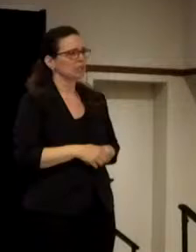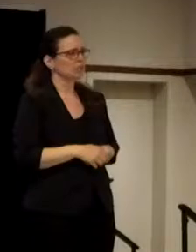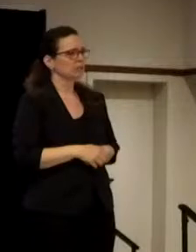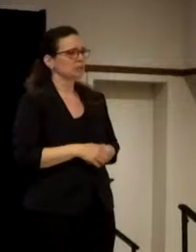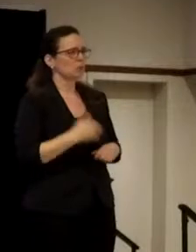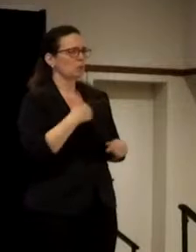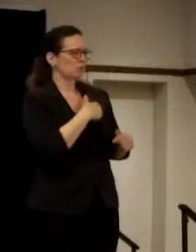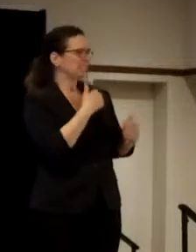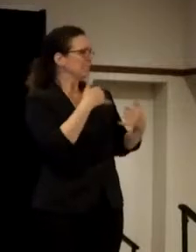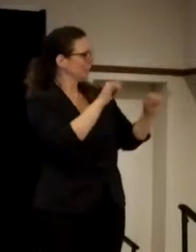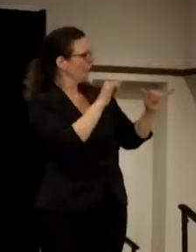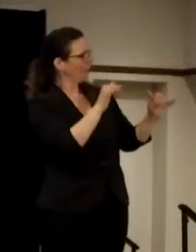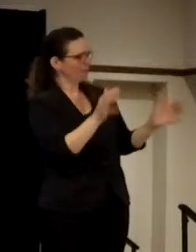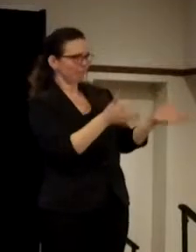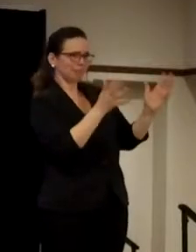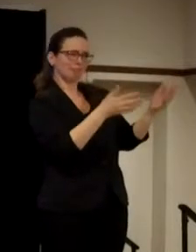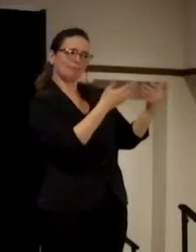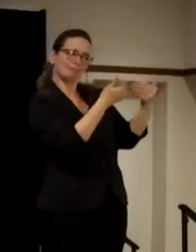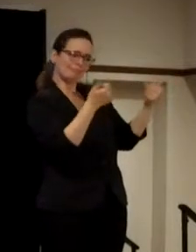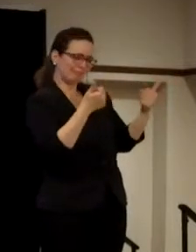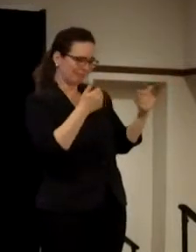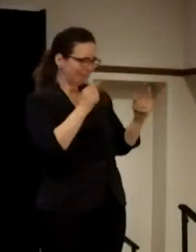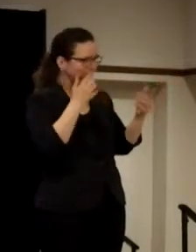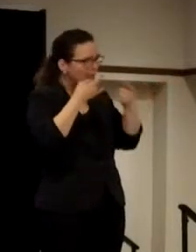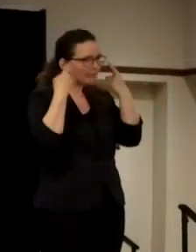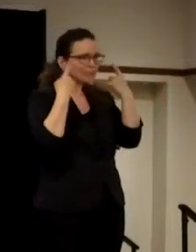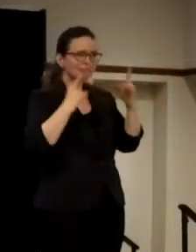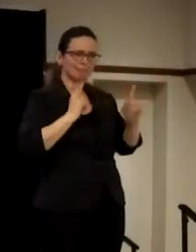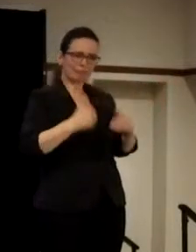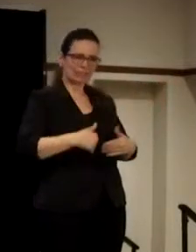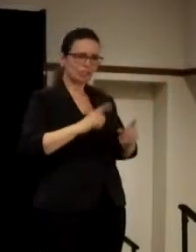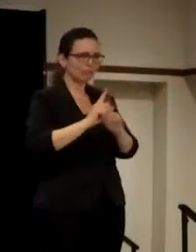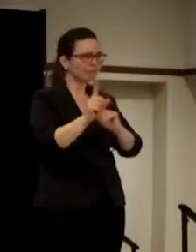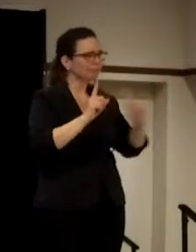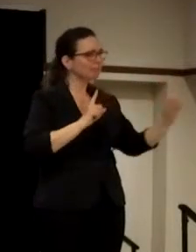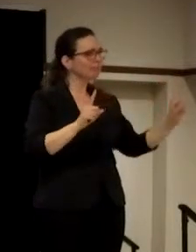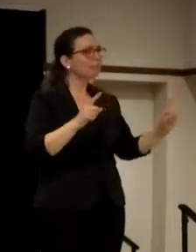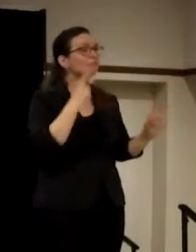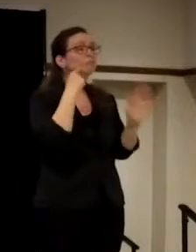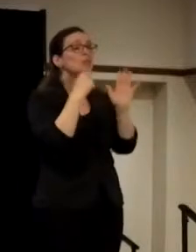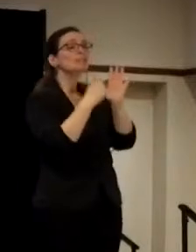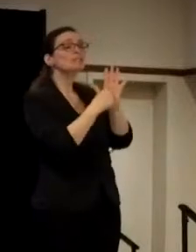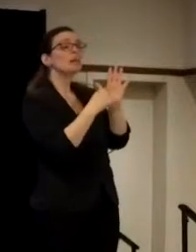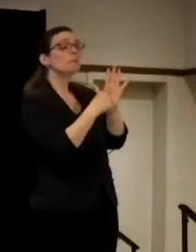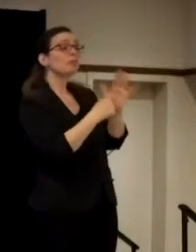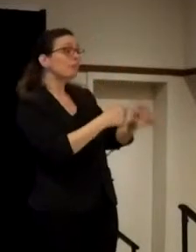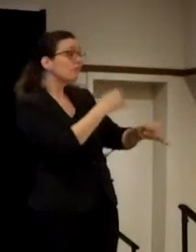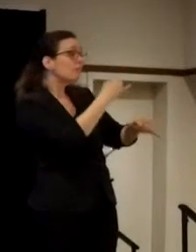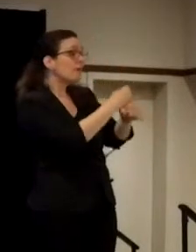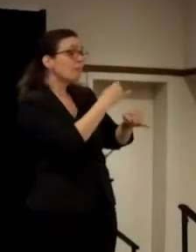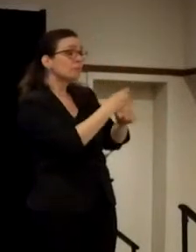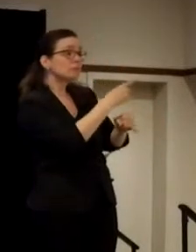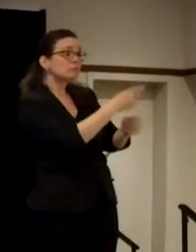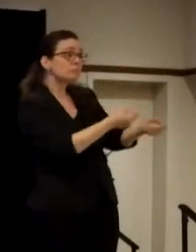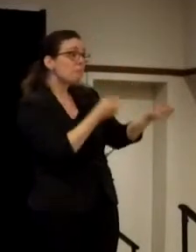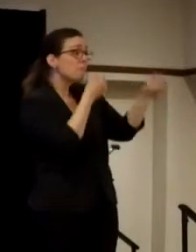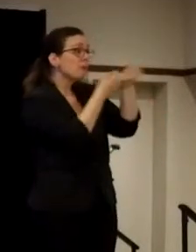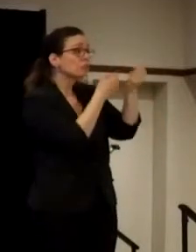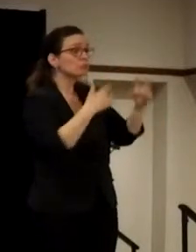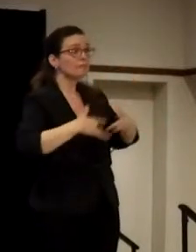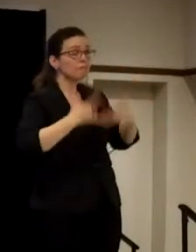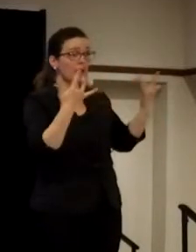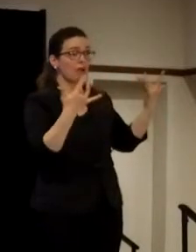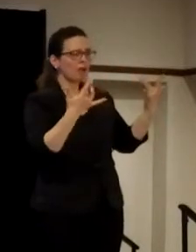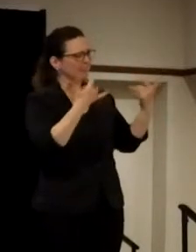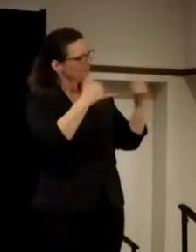the campus is sponsoring these events and this event and that event. Sure, can they go to off-campus things and still socialize?